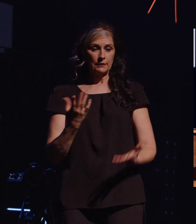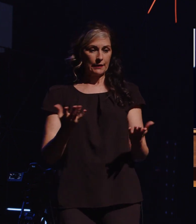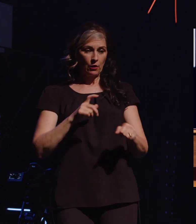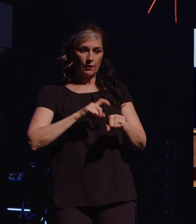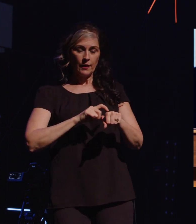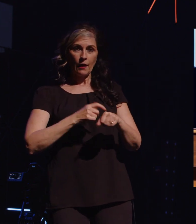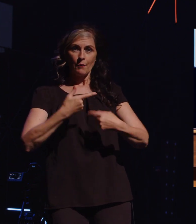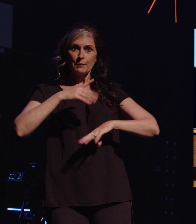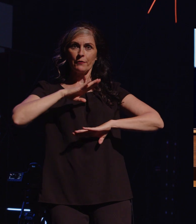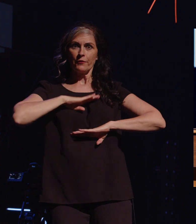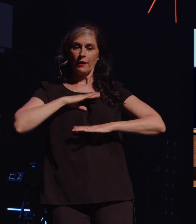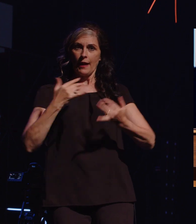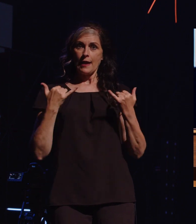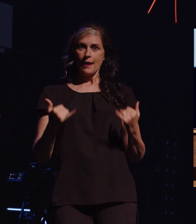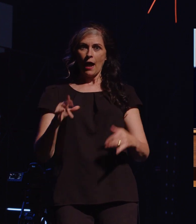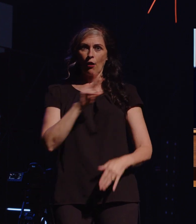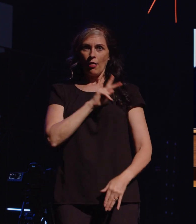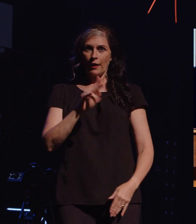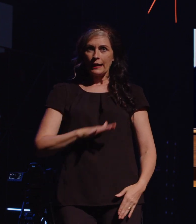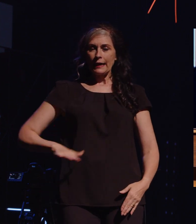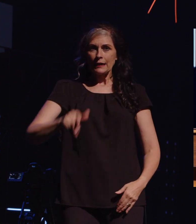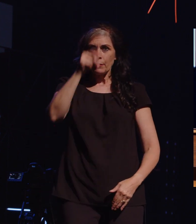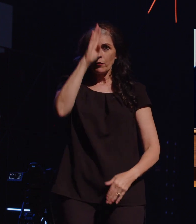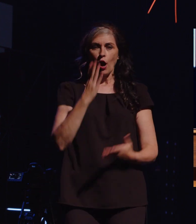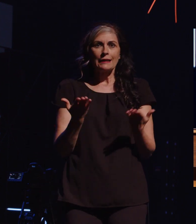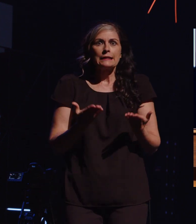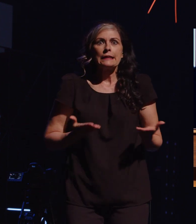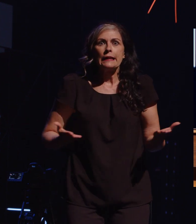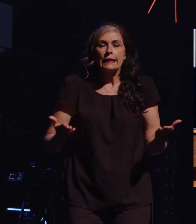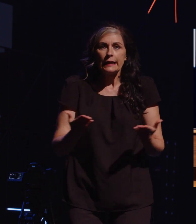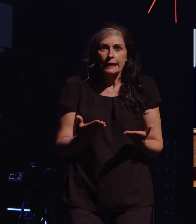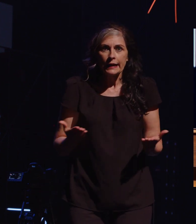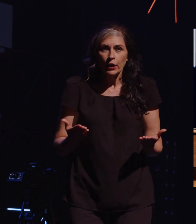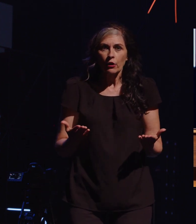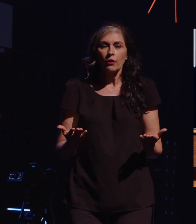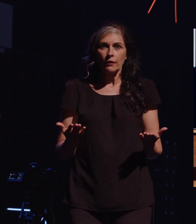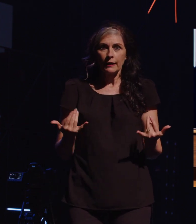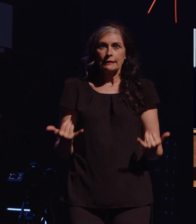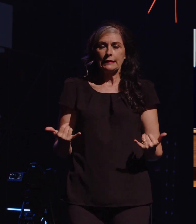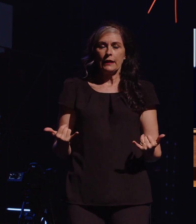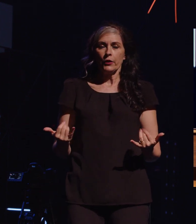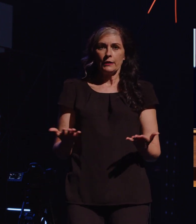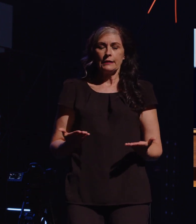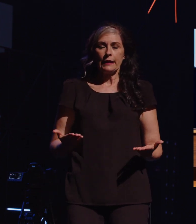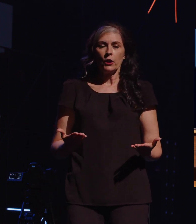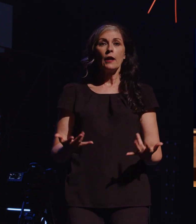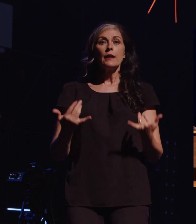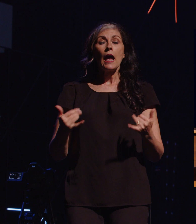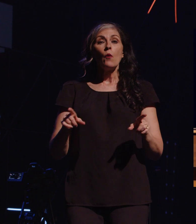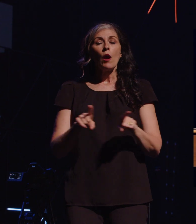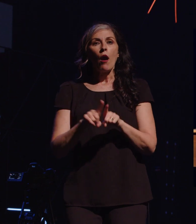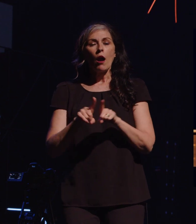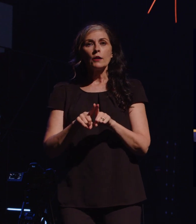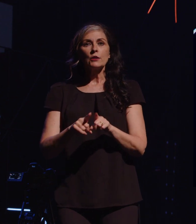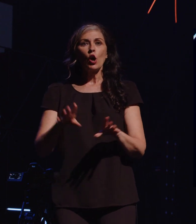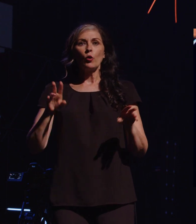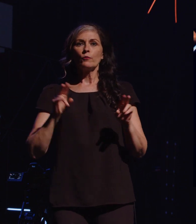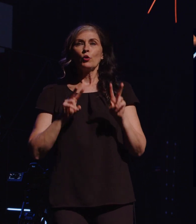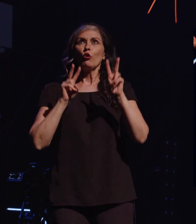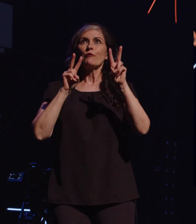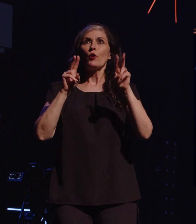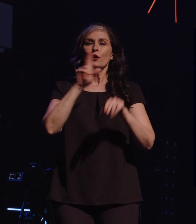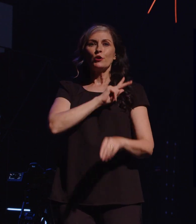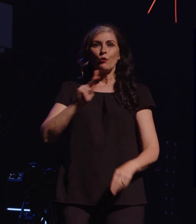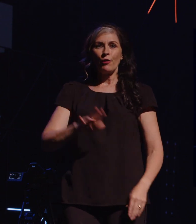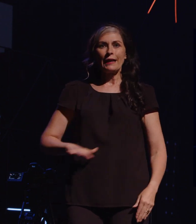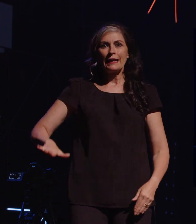time has been fulfilled. It's now. The kingdom of God is here. It is present. And now we're also looking forward to the kingdom of